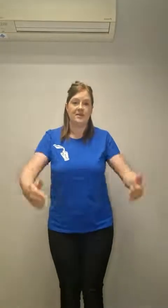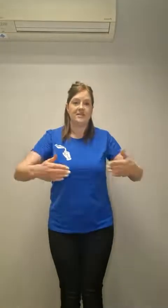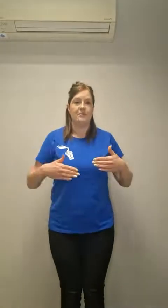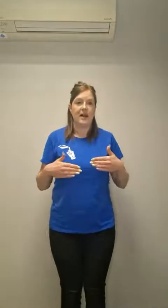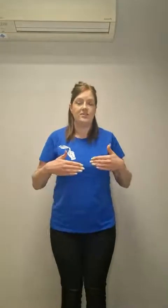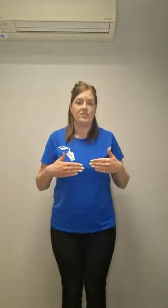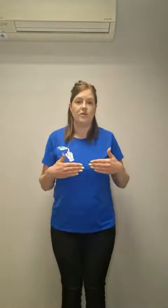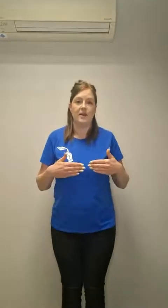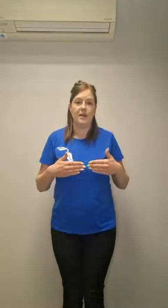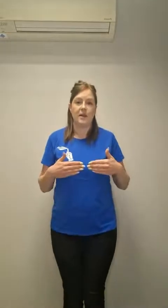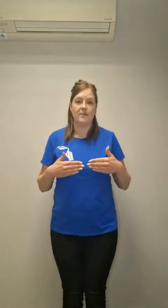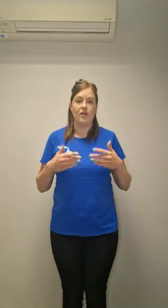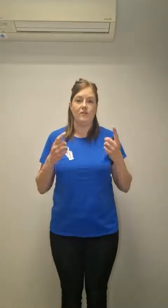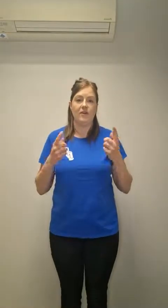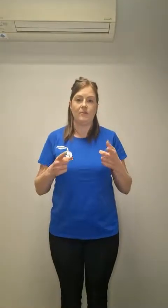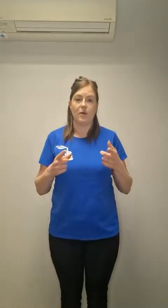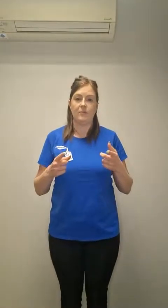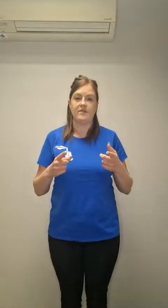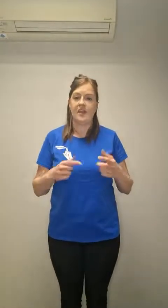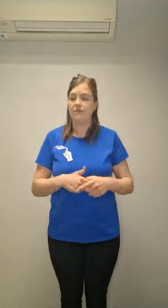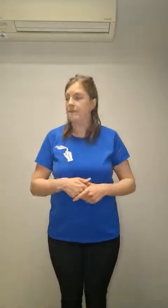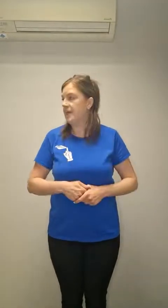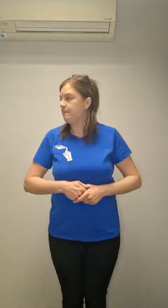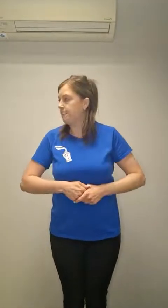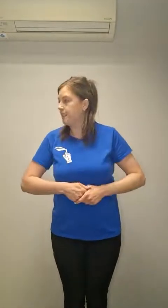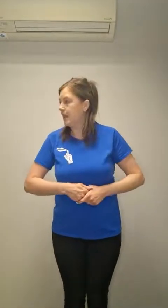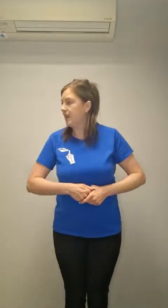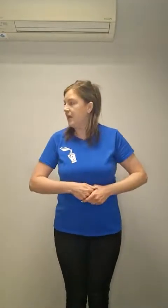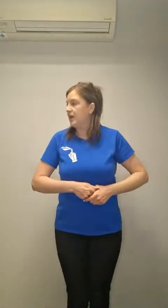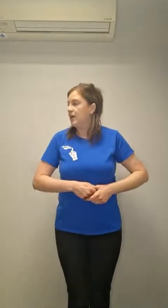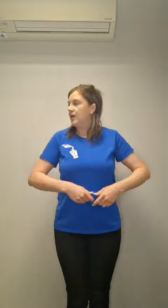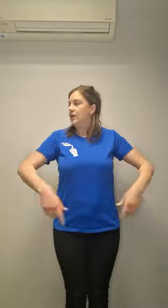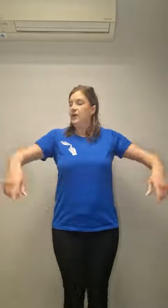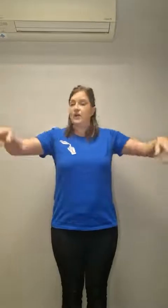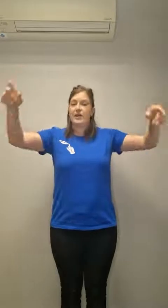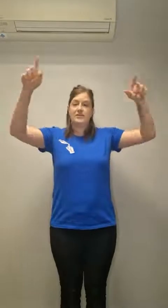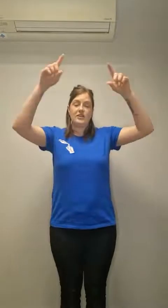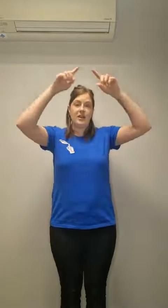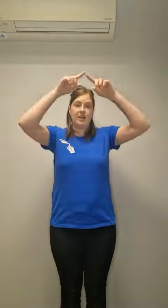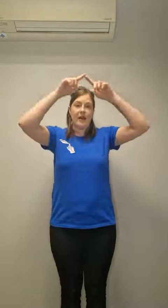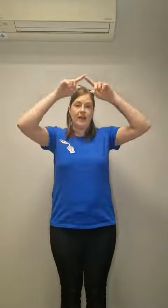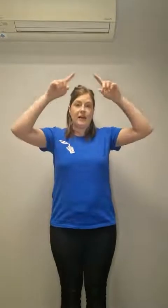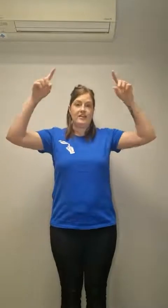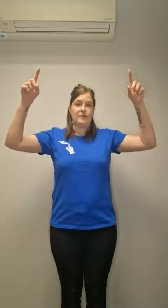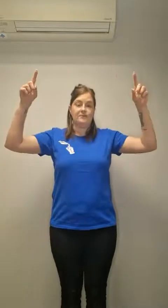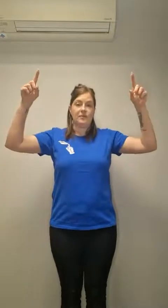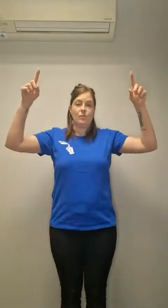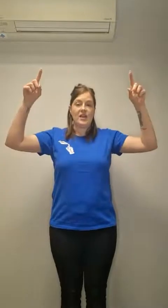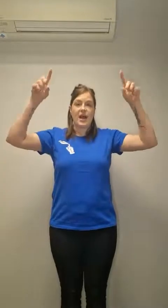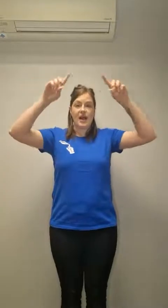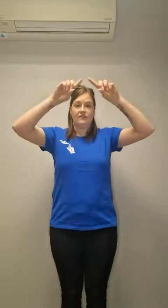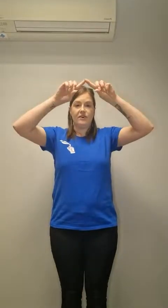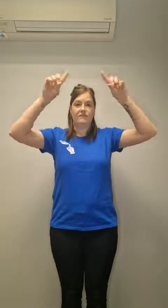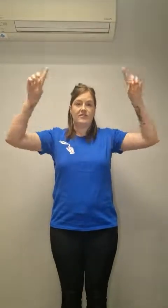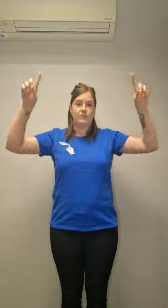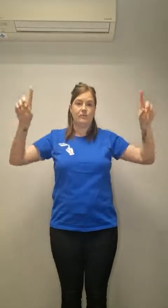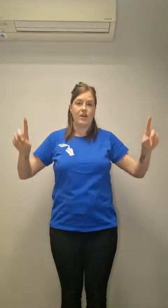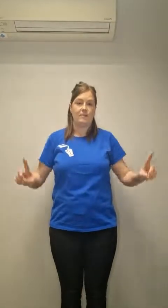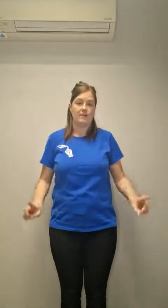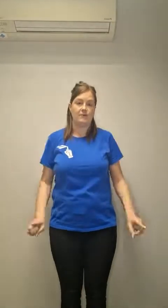step back just a little bit, but let me know if you're having problems hearing me, is to learn about our placement. We have an invisible frame around us